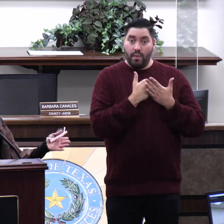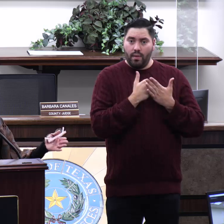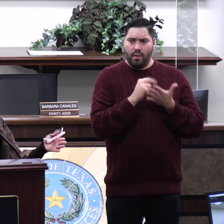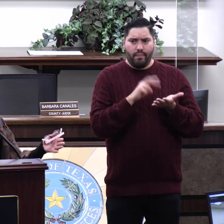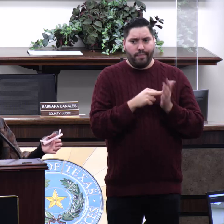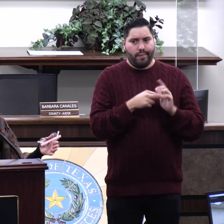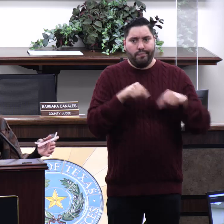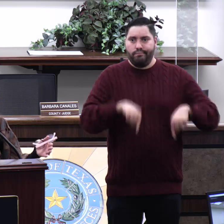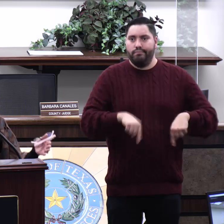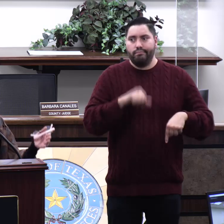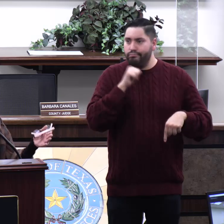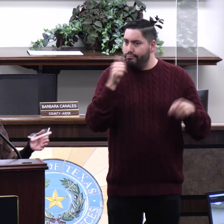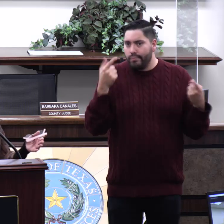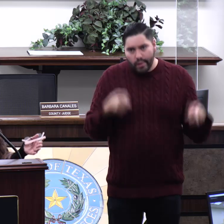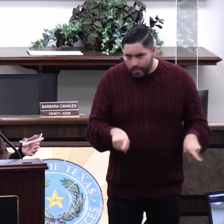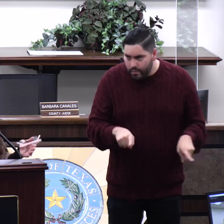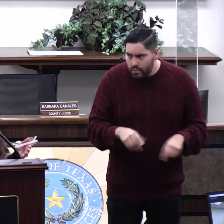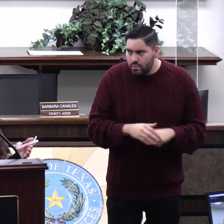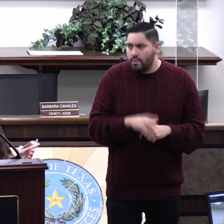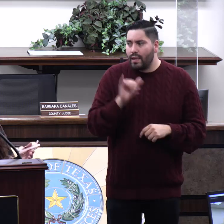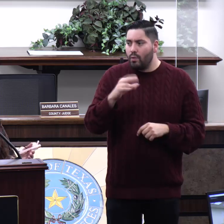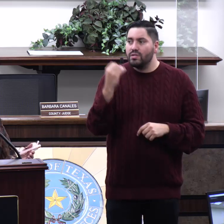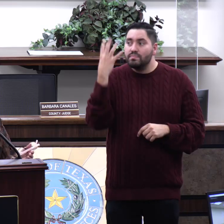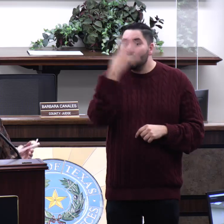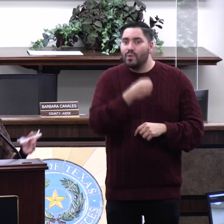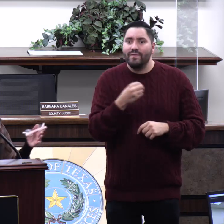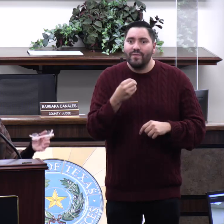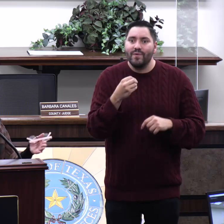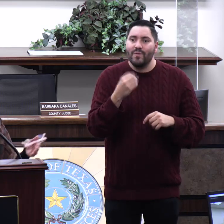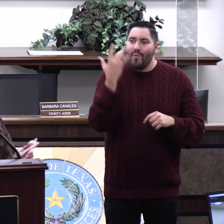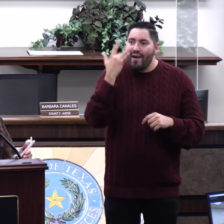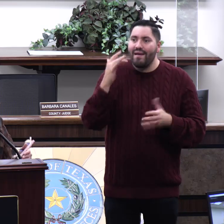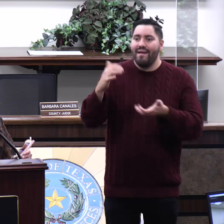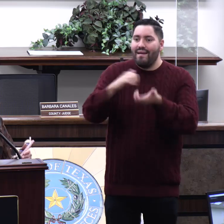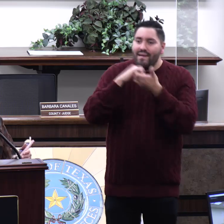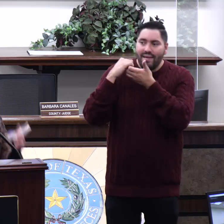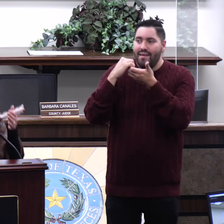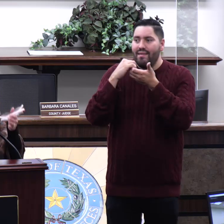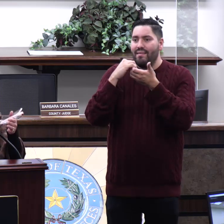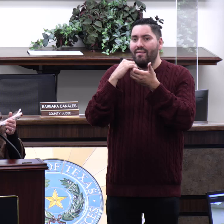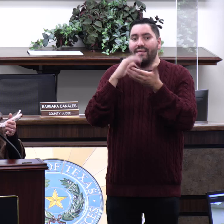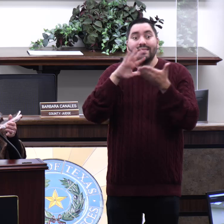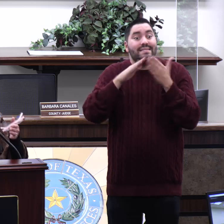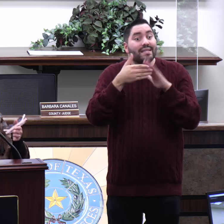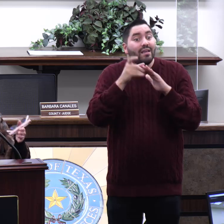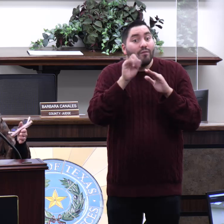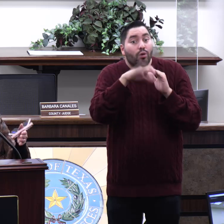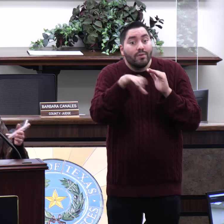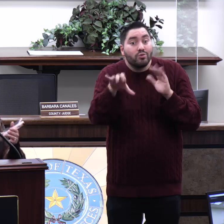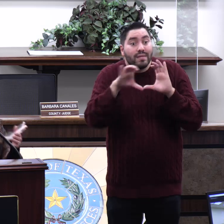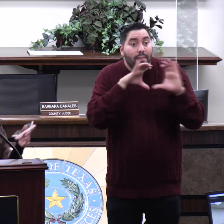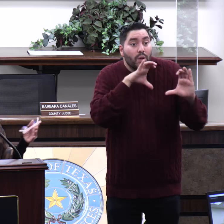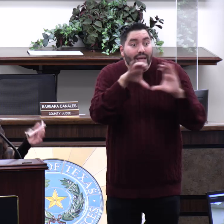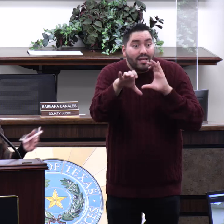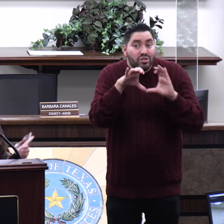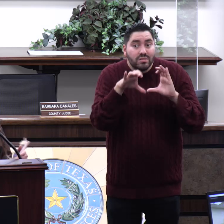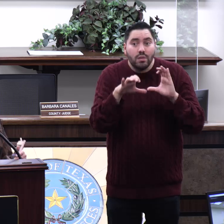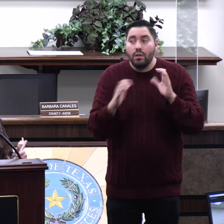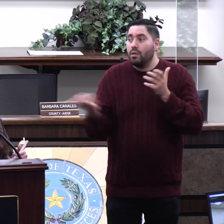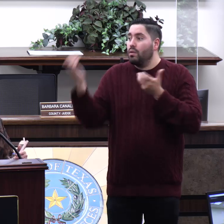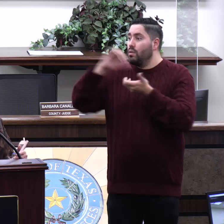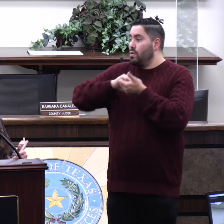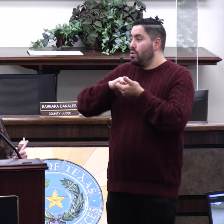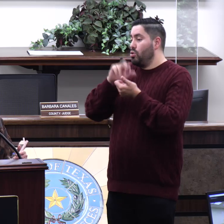thing wouldn't have taken place. So that's what's beautiful about being together, is you get City of Corpus Christi Communications working with Nueces